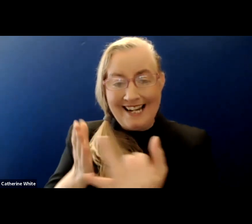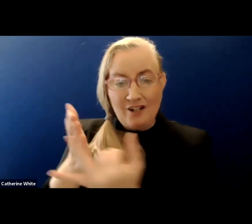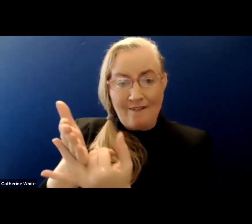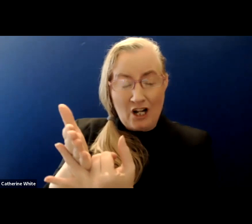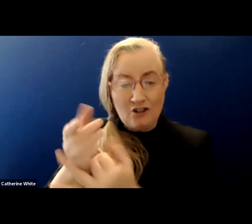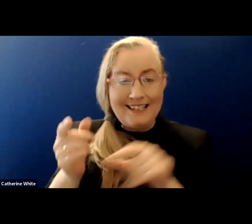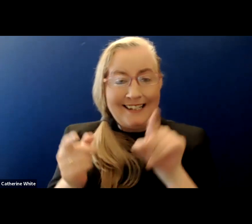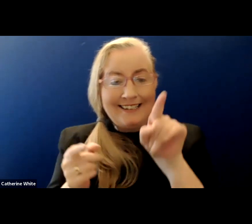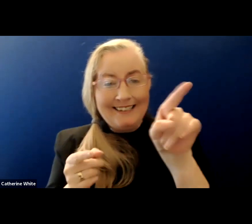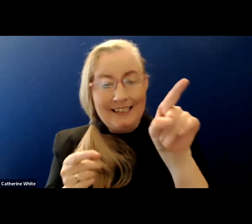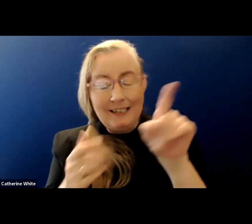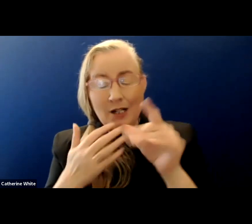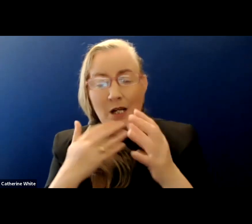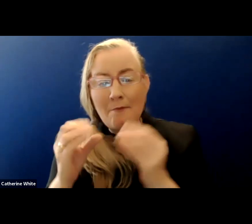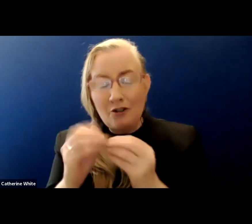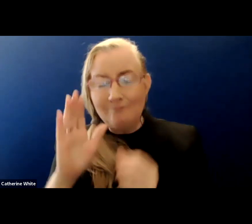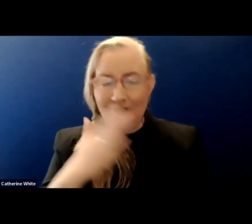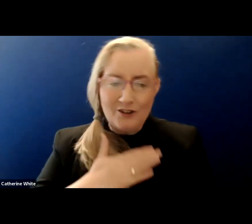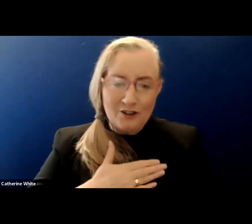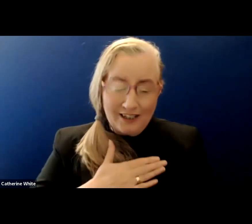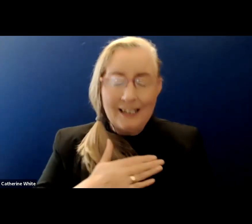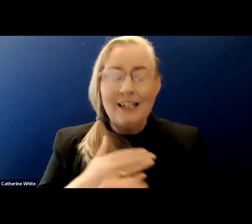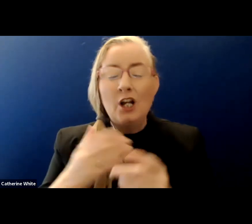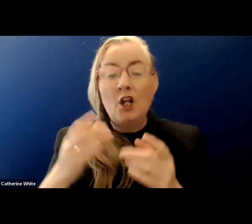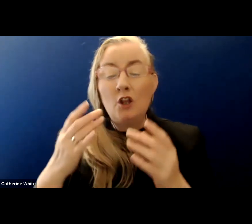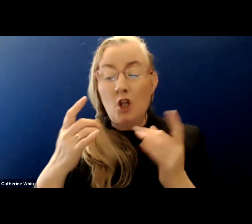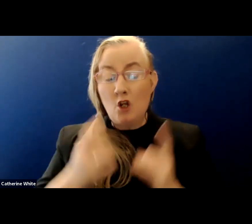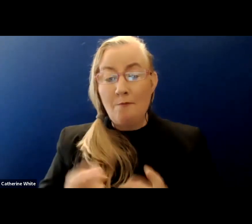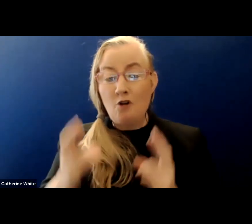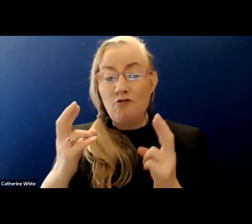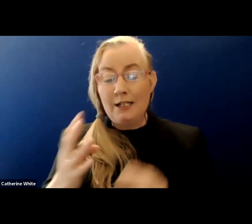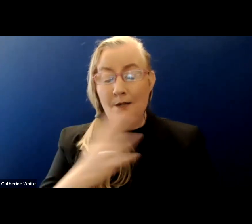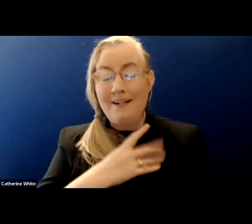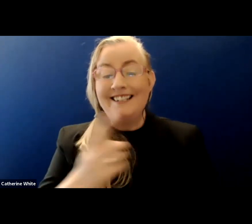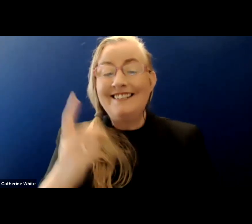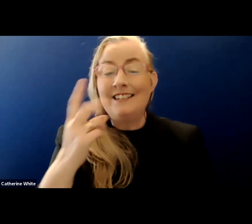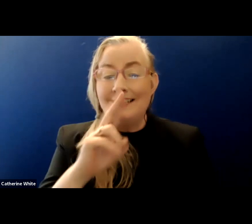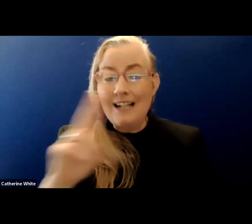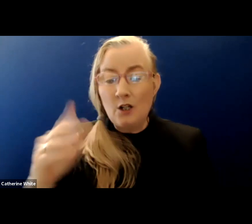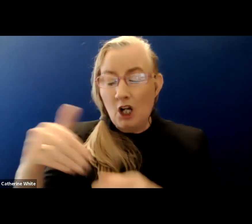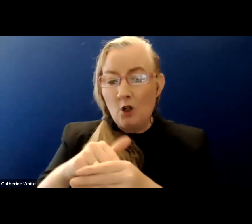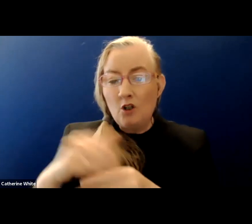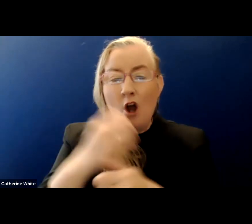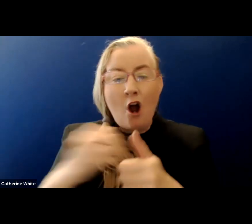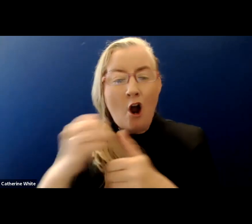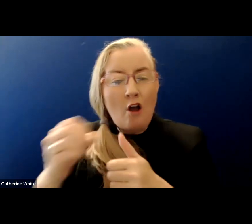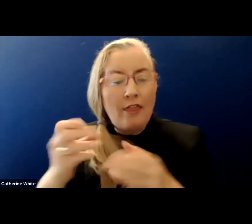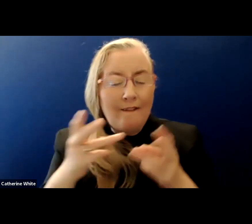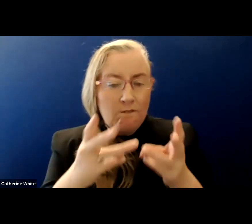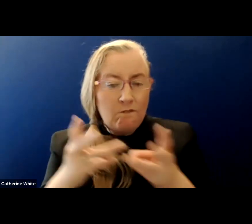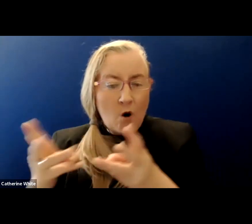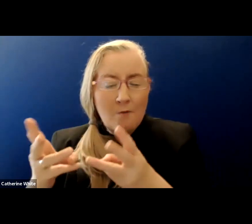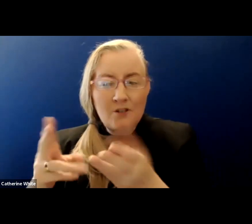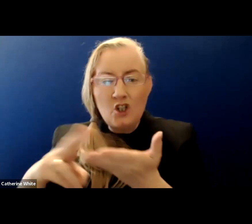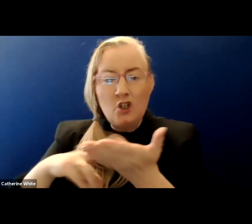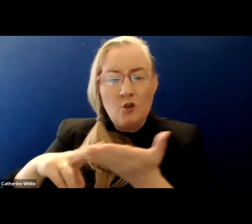that, sorry, the Human Rights Committee did not include other forms of use of